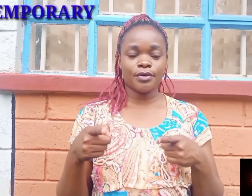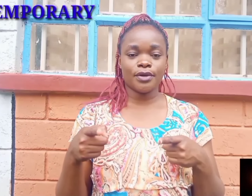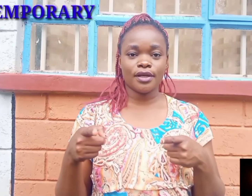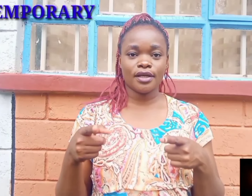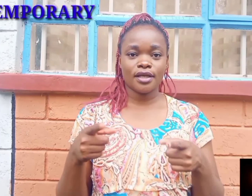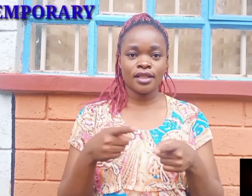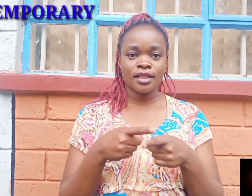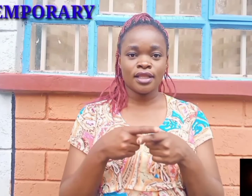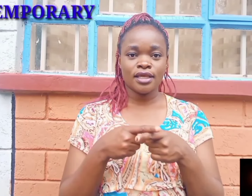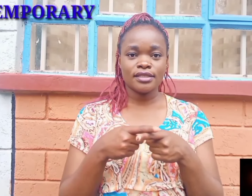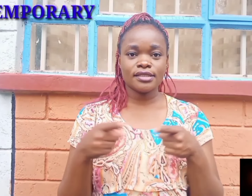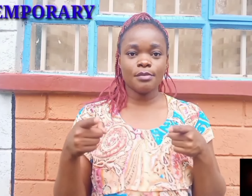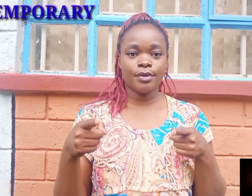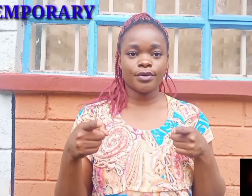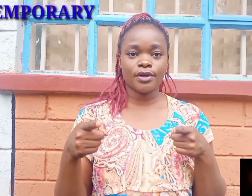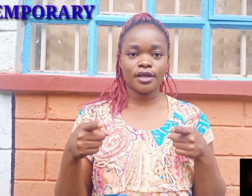Temporal. Temporal.